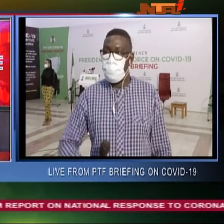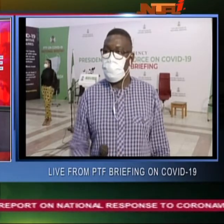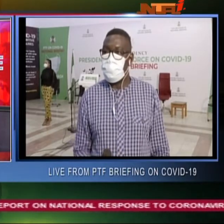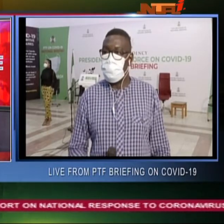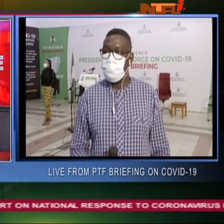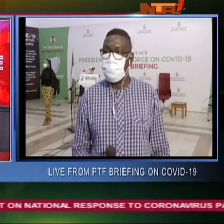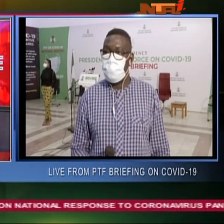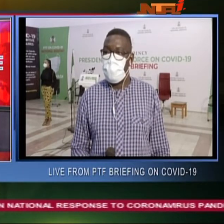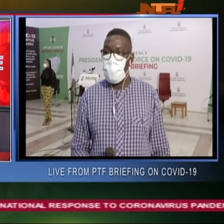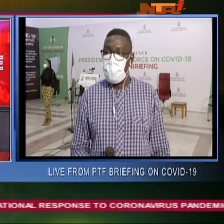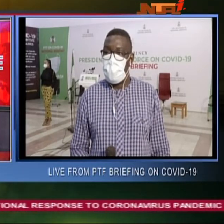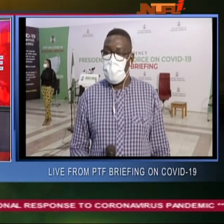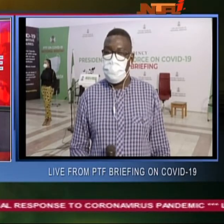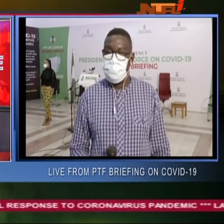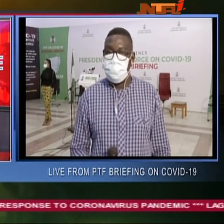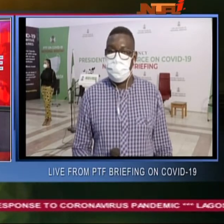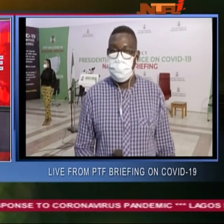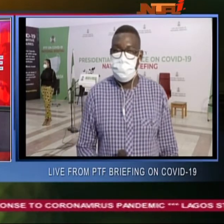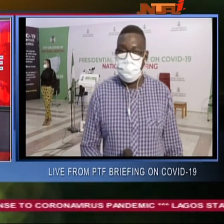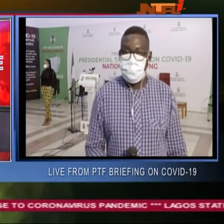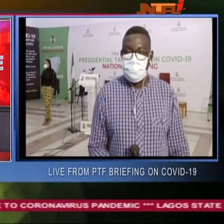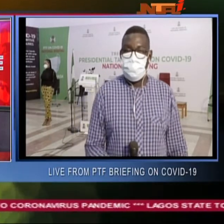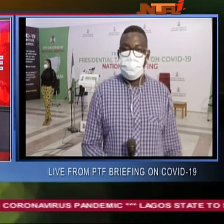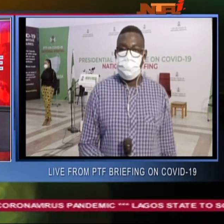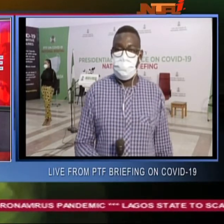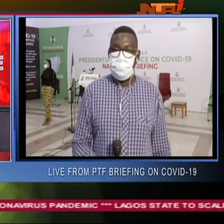So, Mitari.